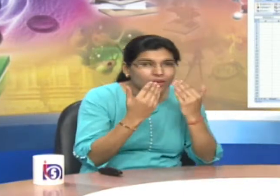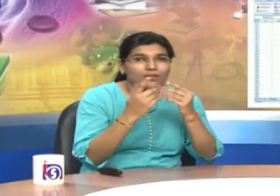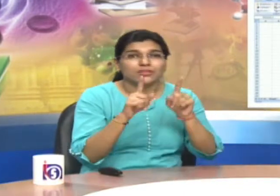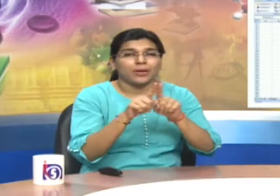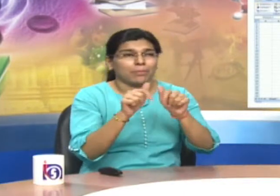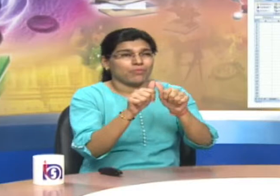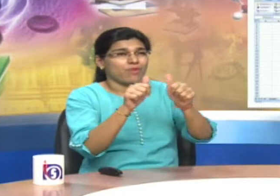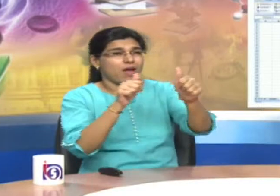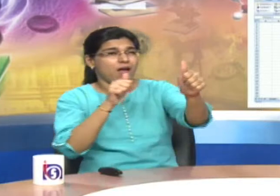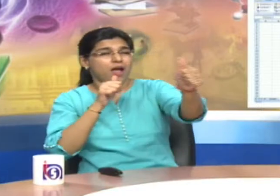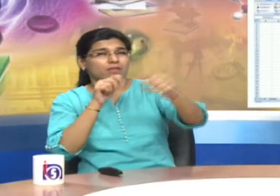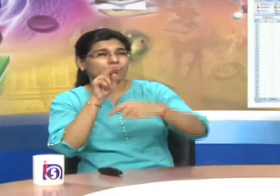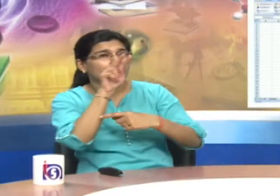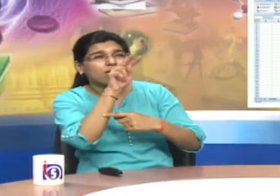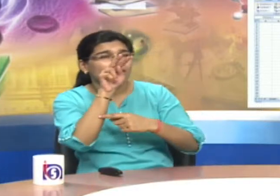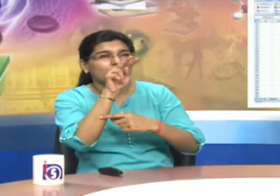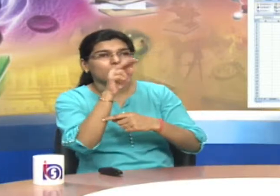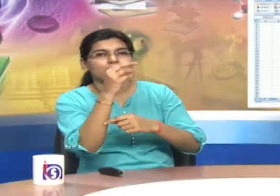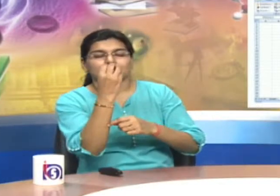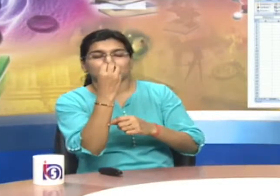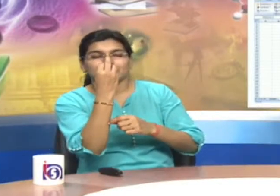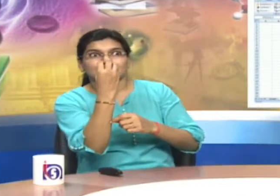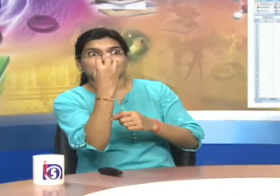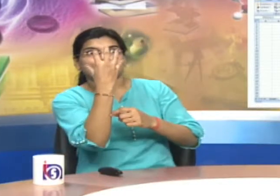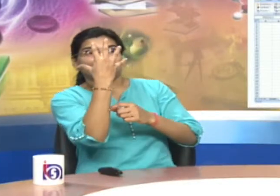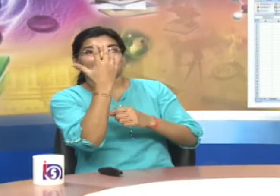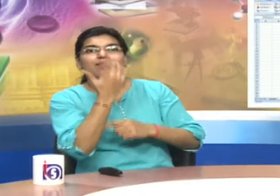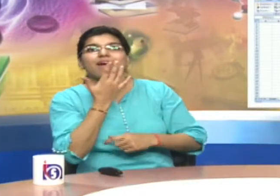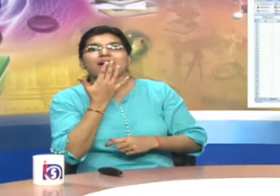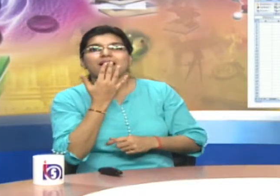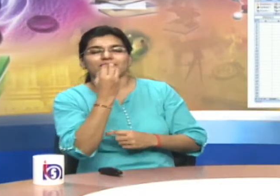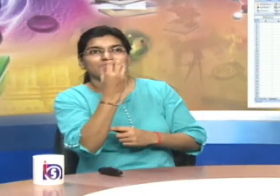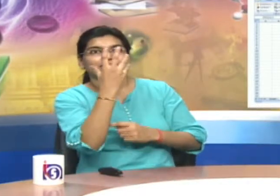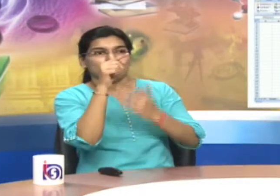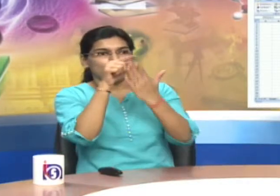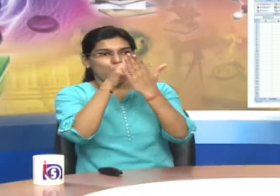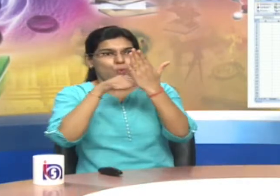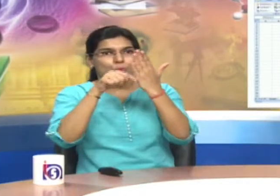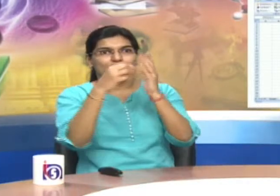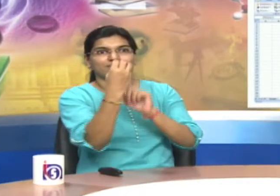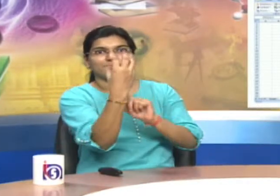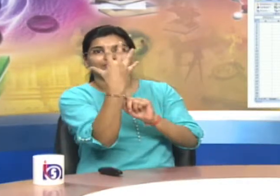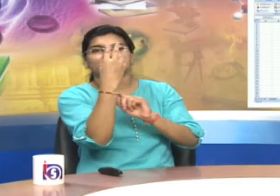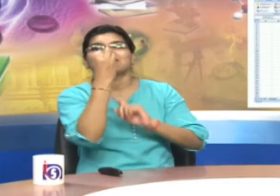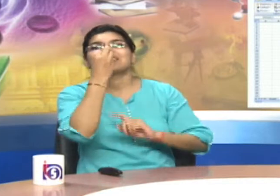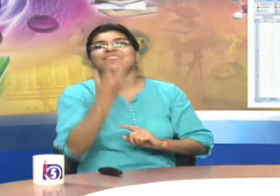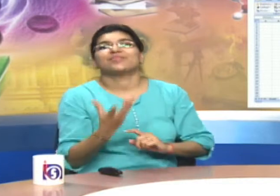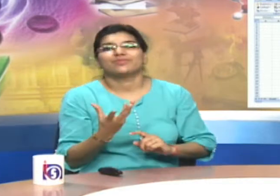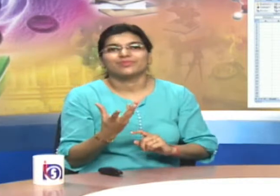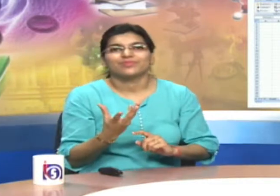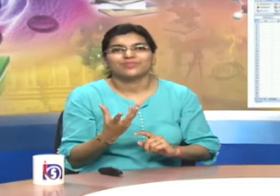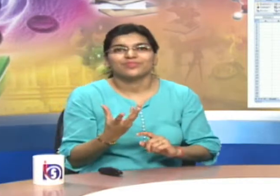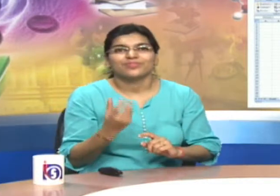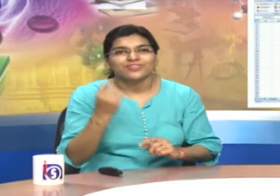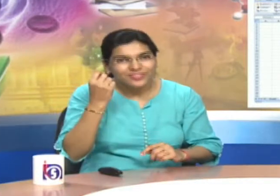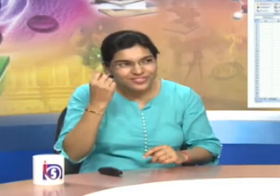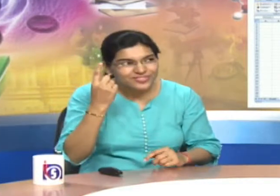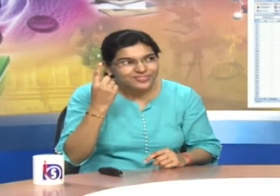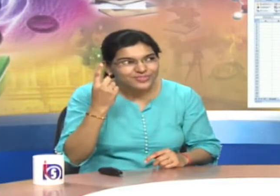for men blue color. Accordingly you can select and it will automatically show your